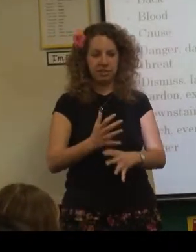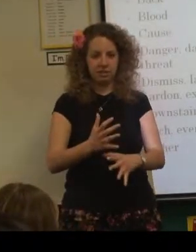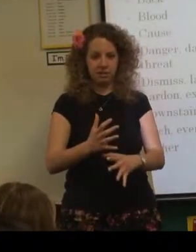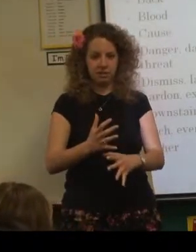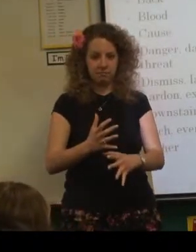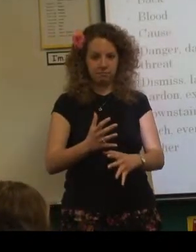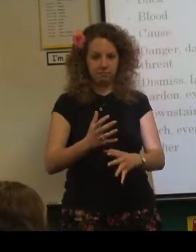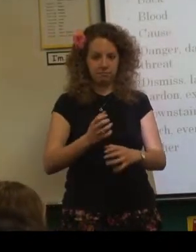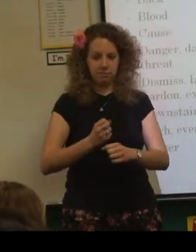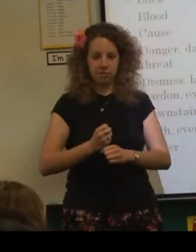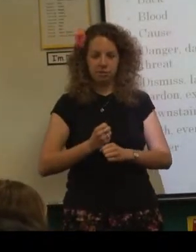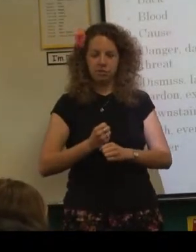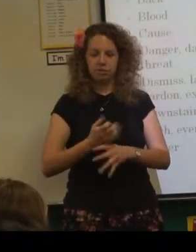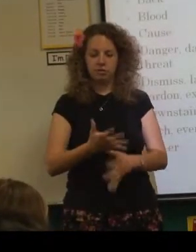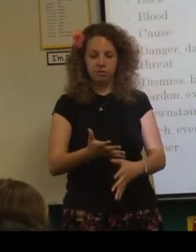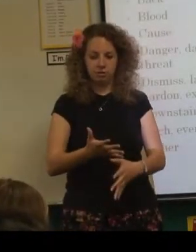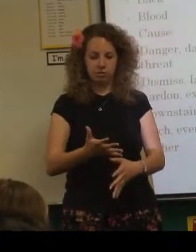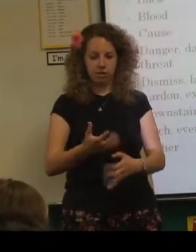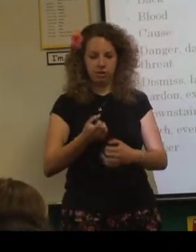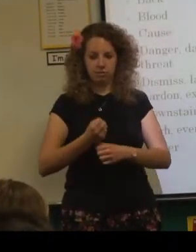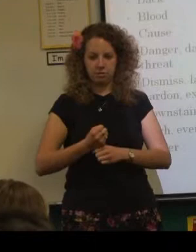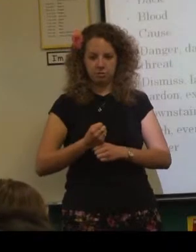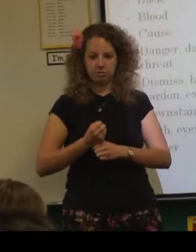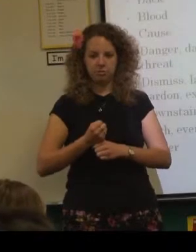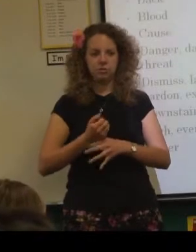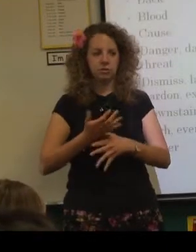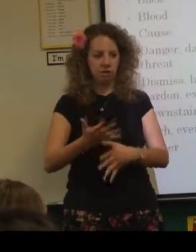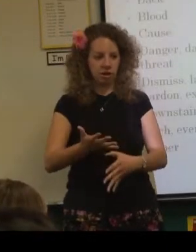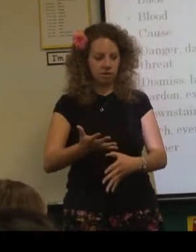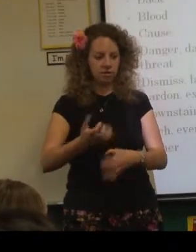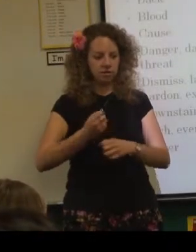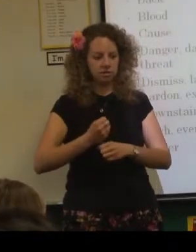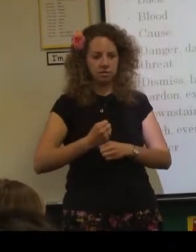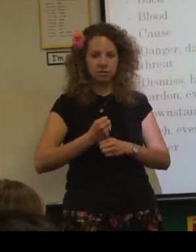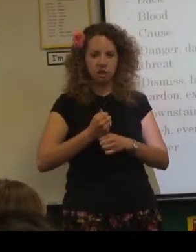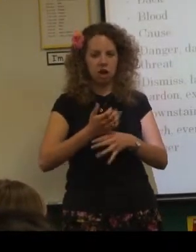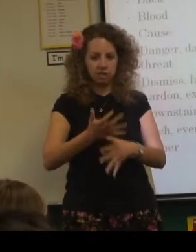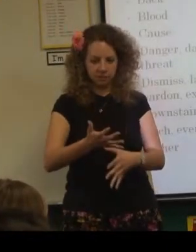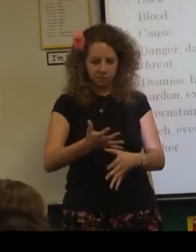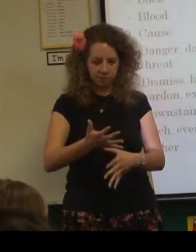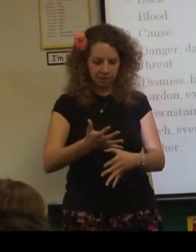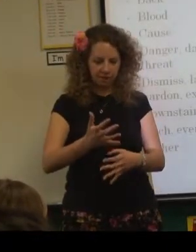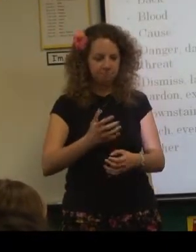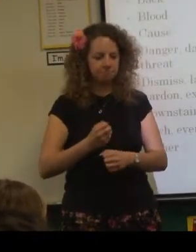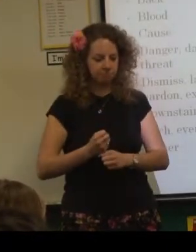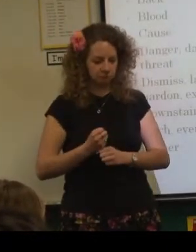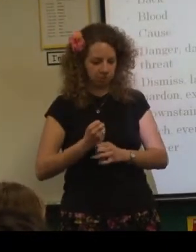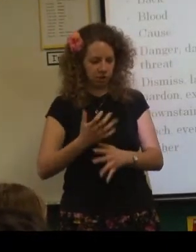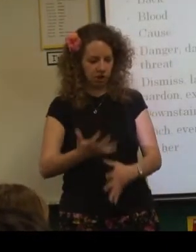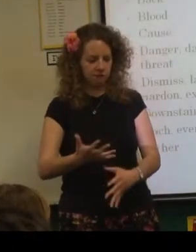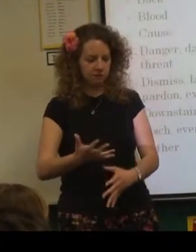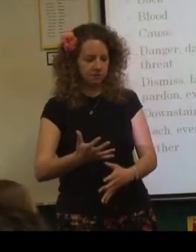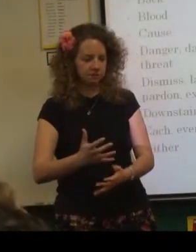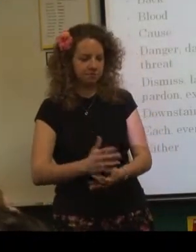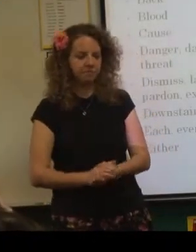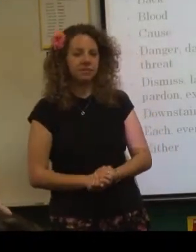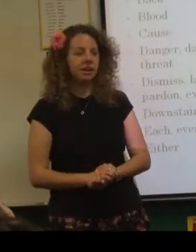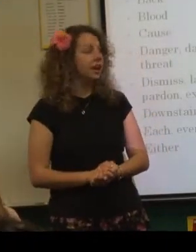this way going out. So cause, the cause of something, cause. And